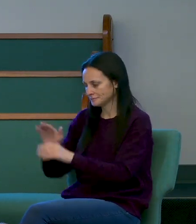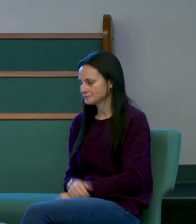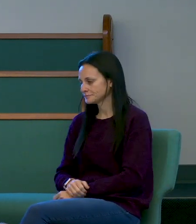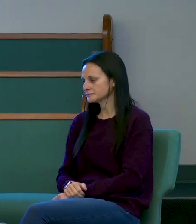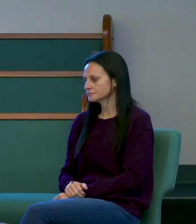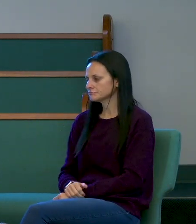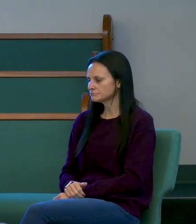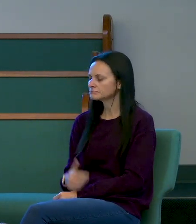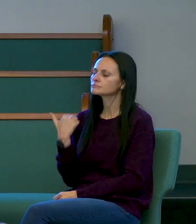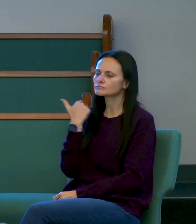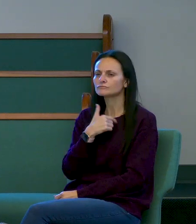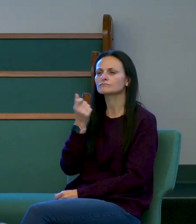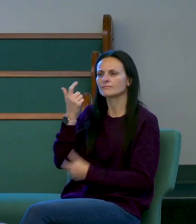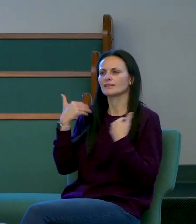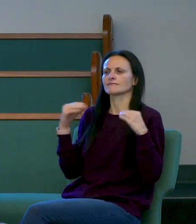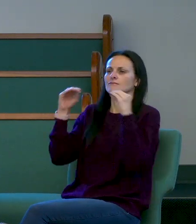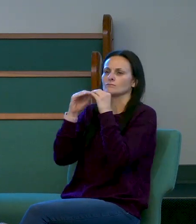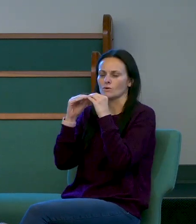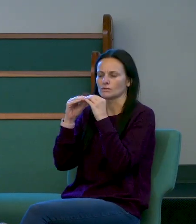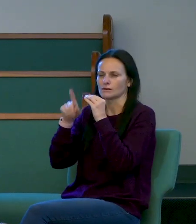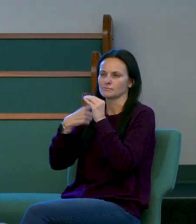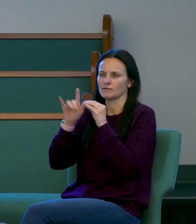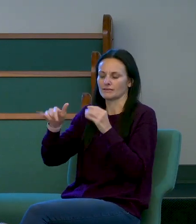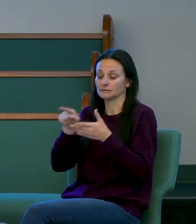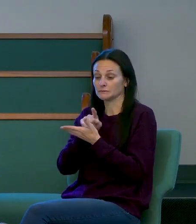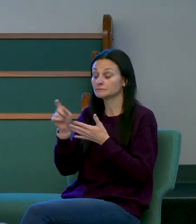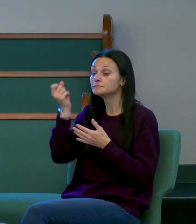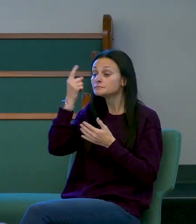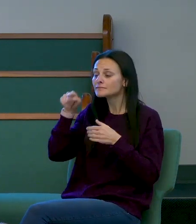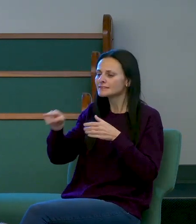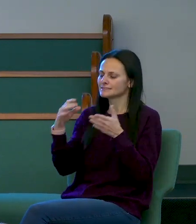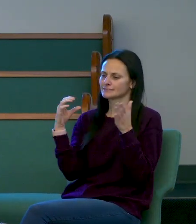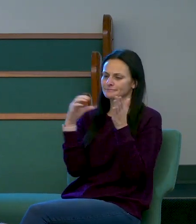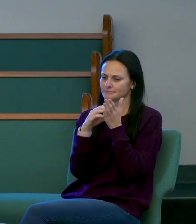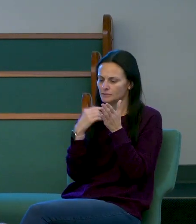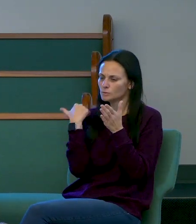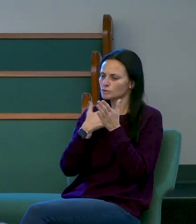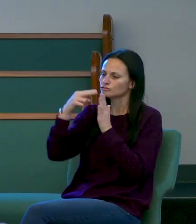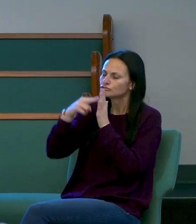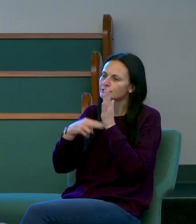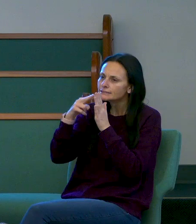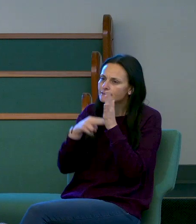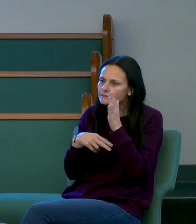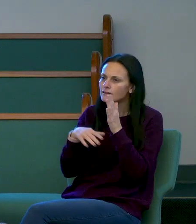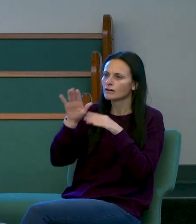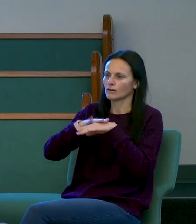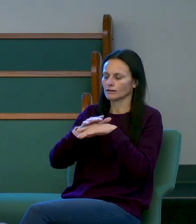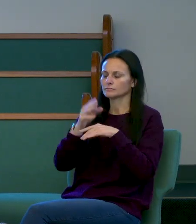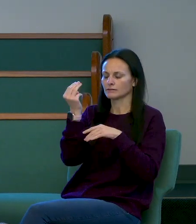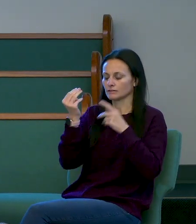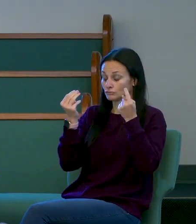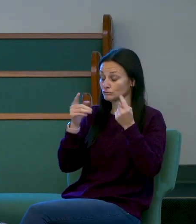So we get a little bit more of that. Sometimes this passage is one that we read on Monday, Thursday. It